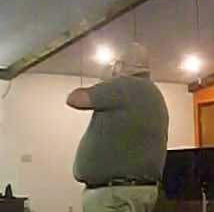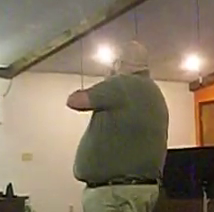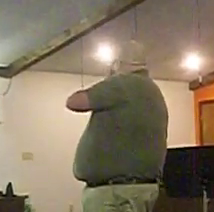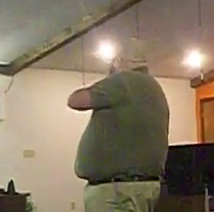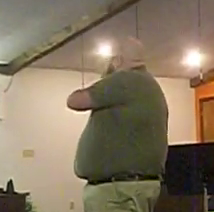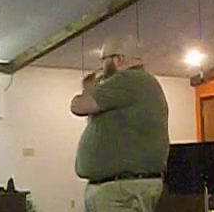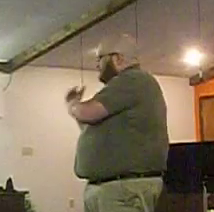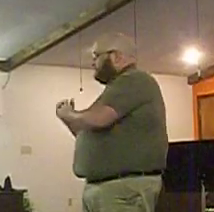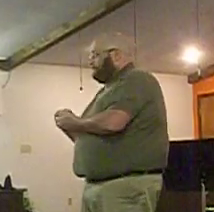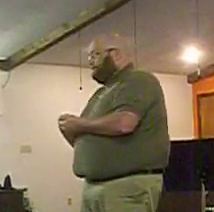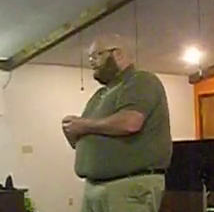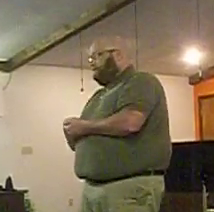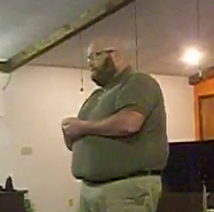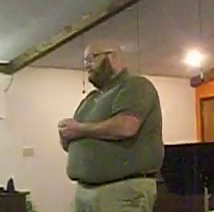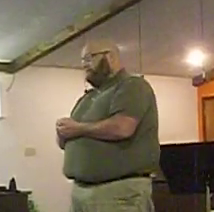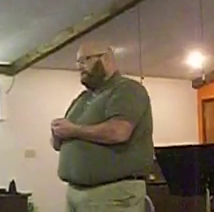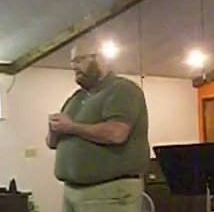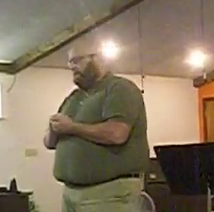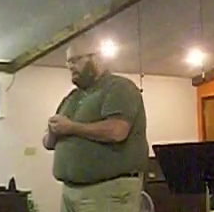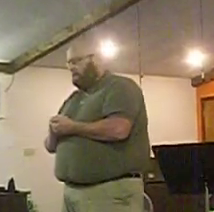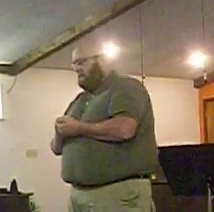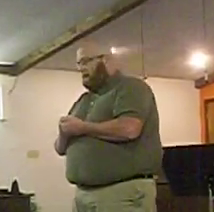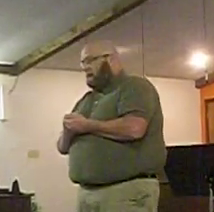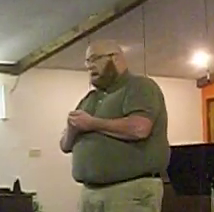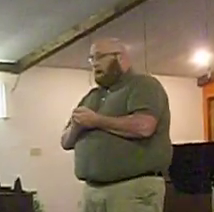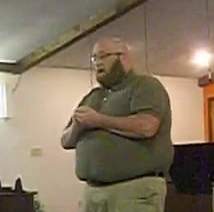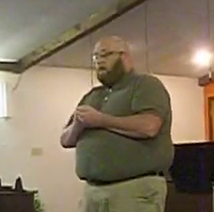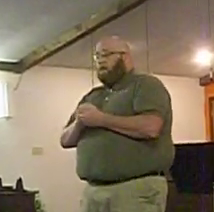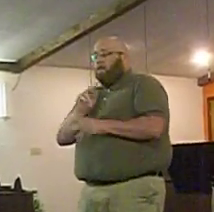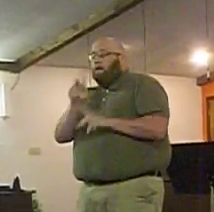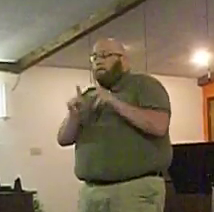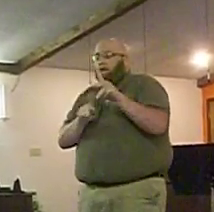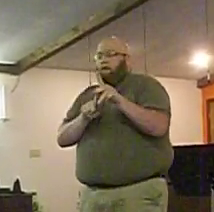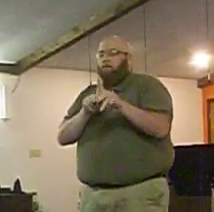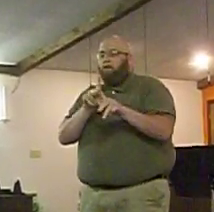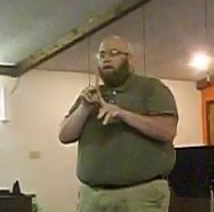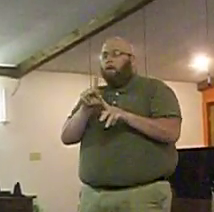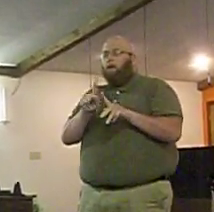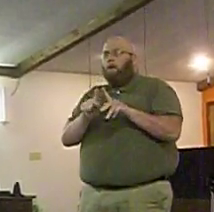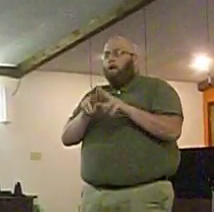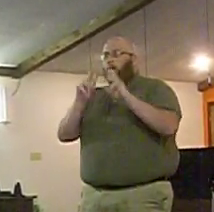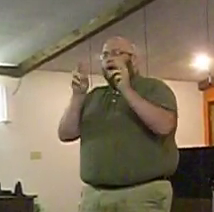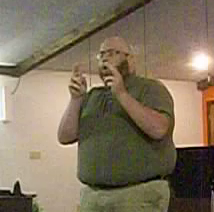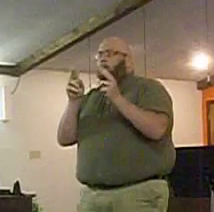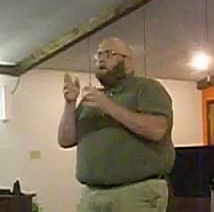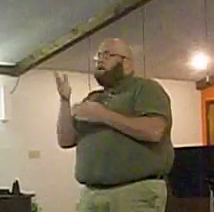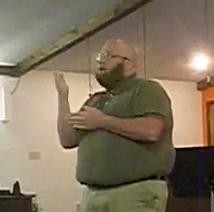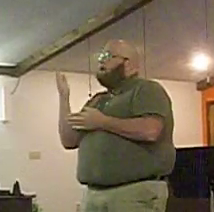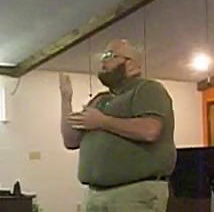the people called him